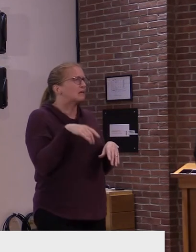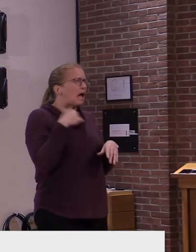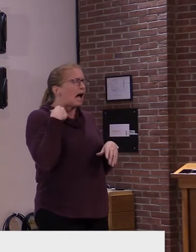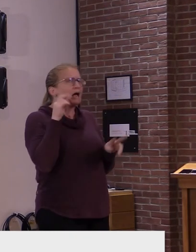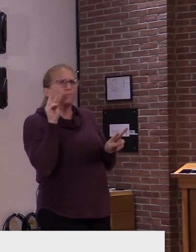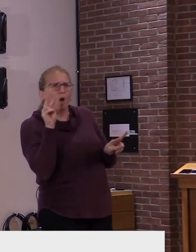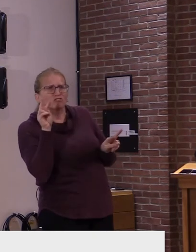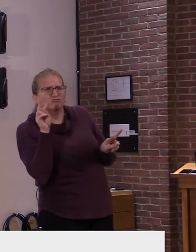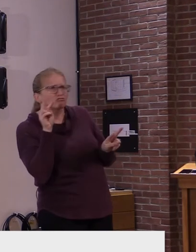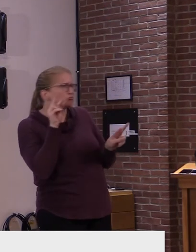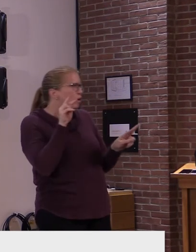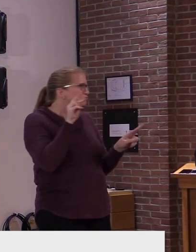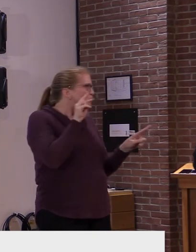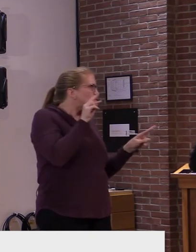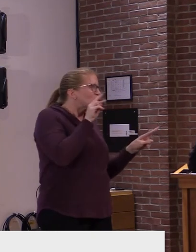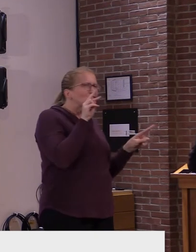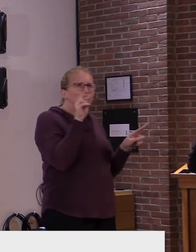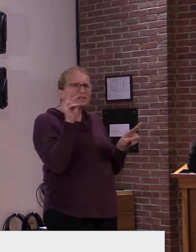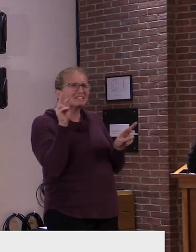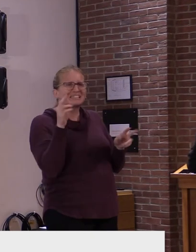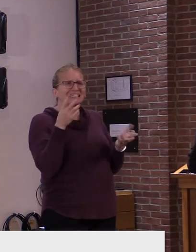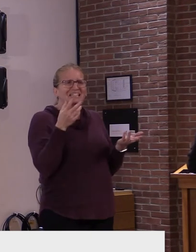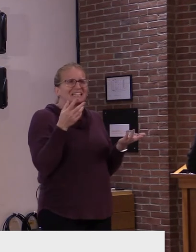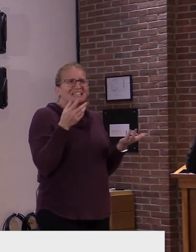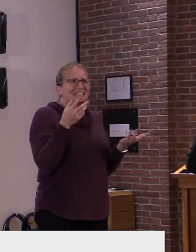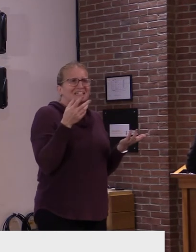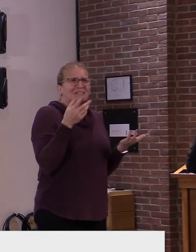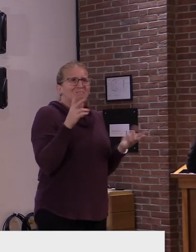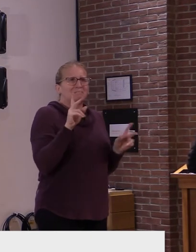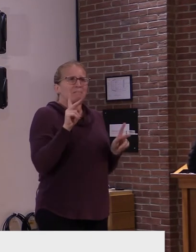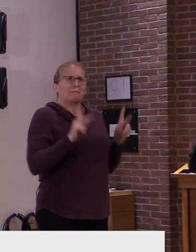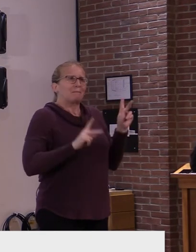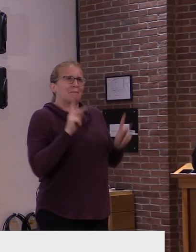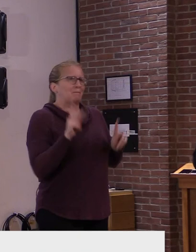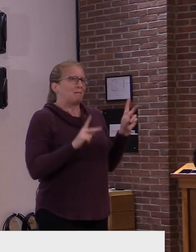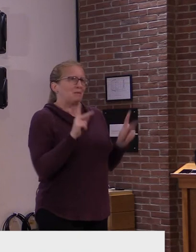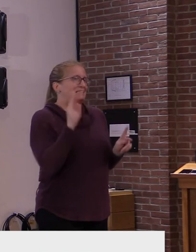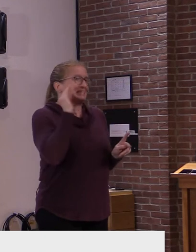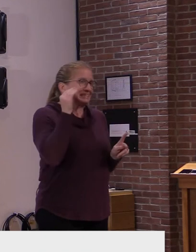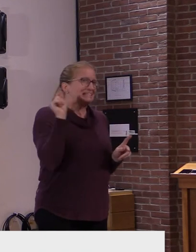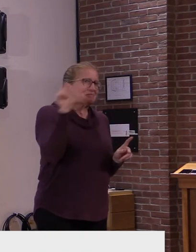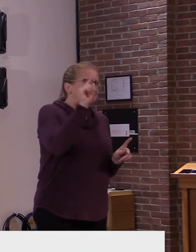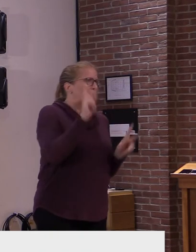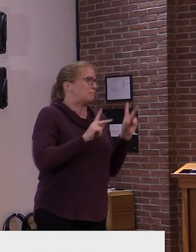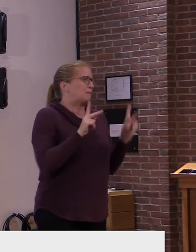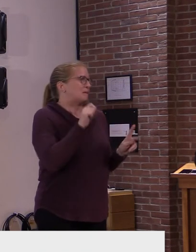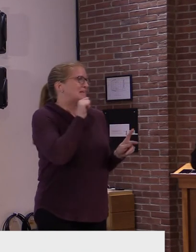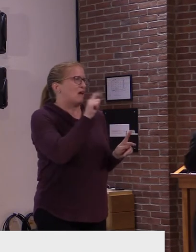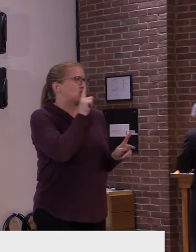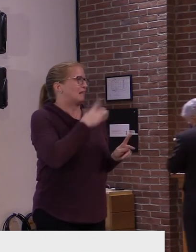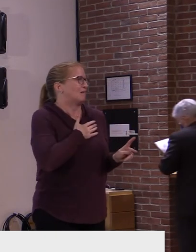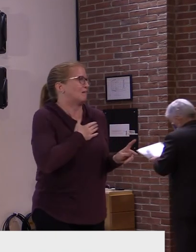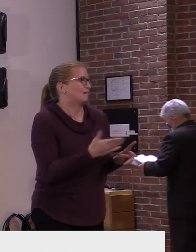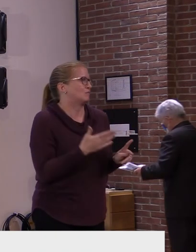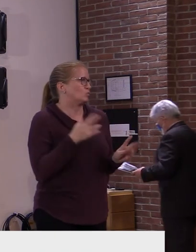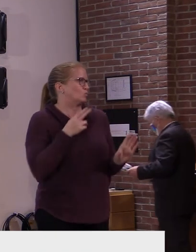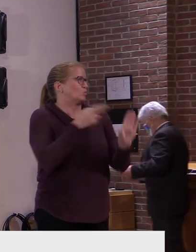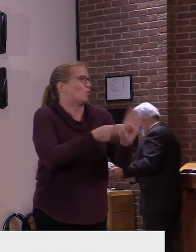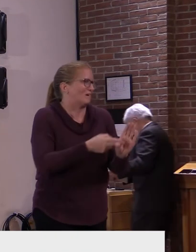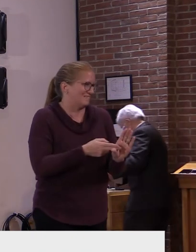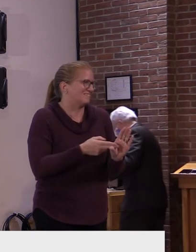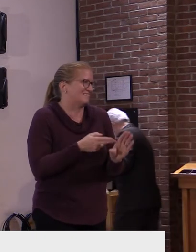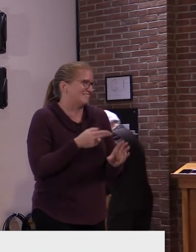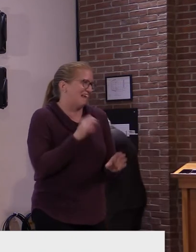necessarily getting a lot of uptake from their citizens and you really need to have a pretty good amount of people on those applications for them to